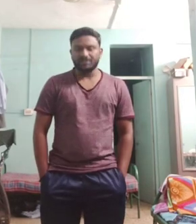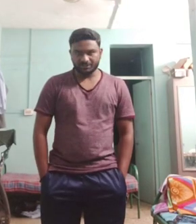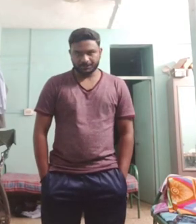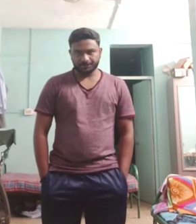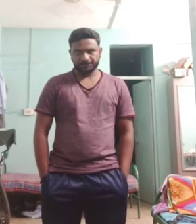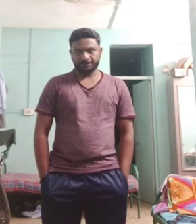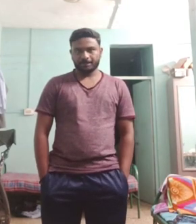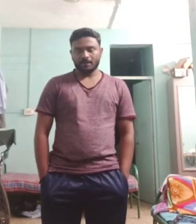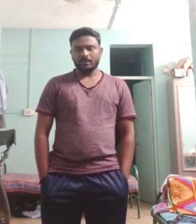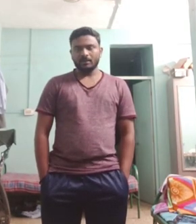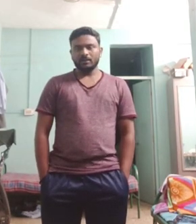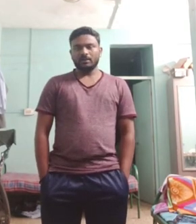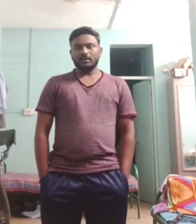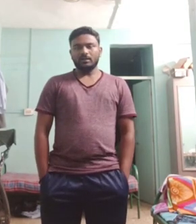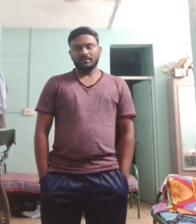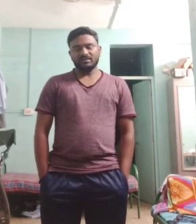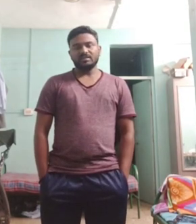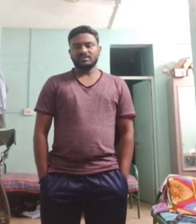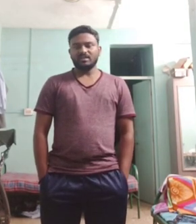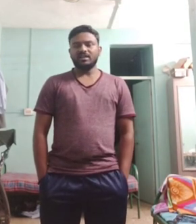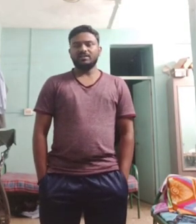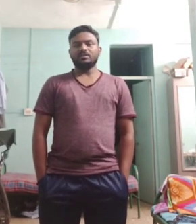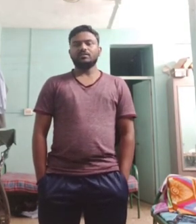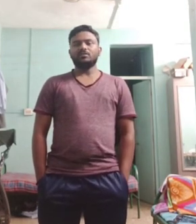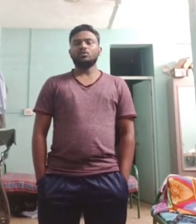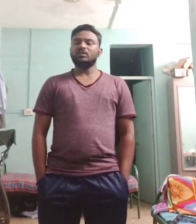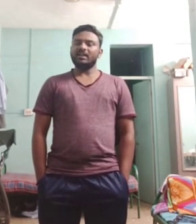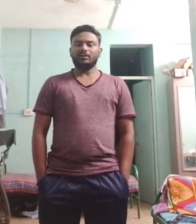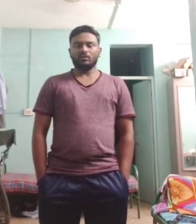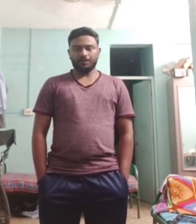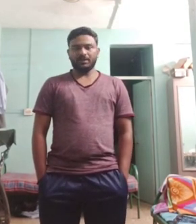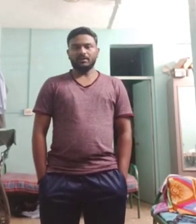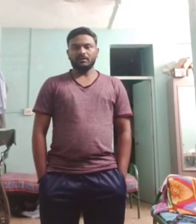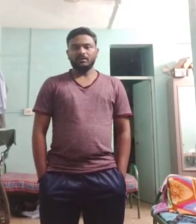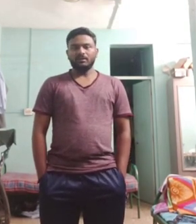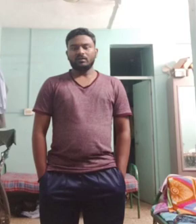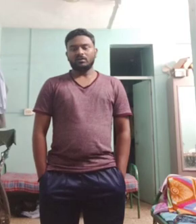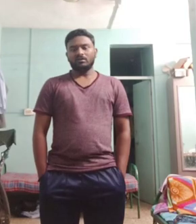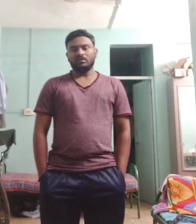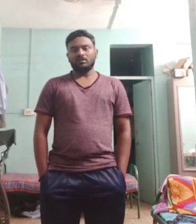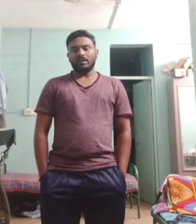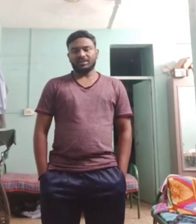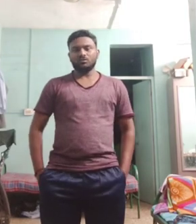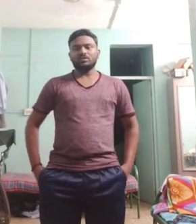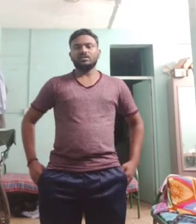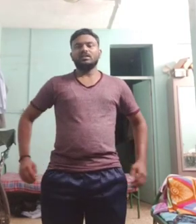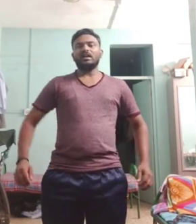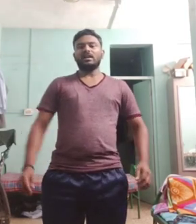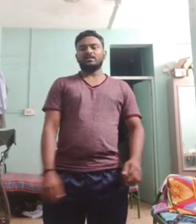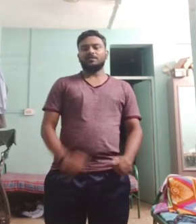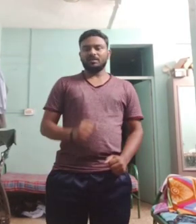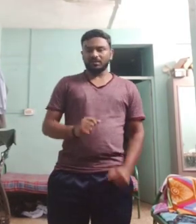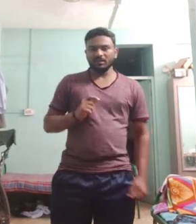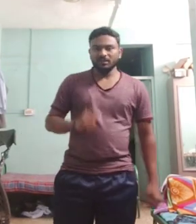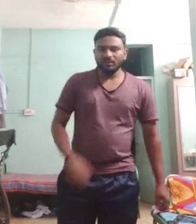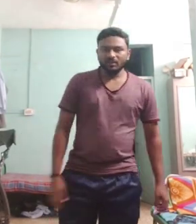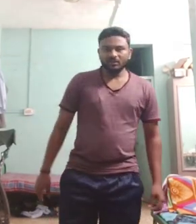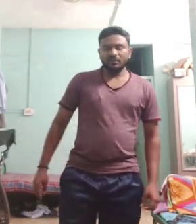switch. Let's start to that topic. Actually, as per me,